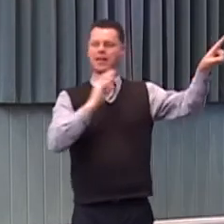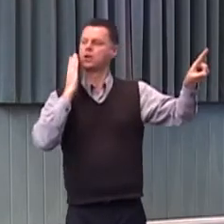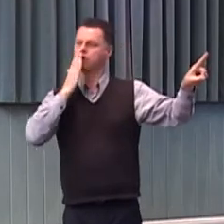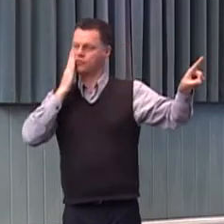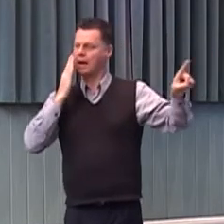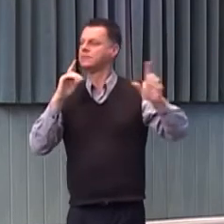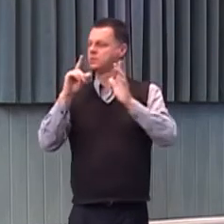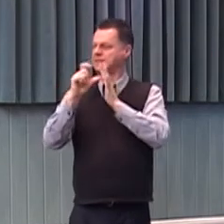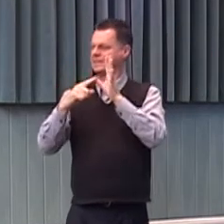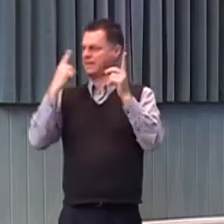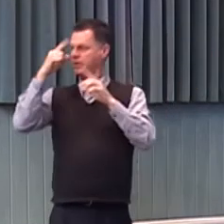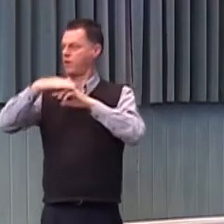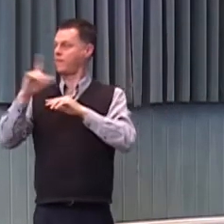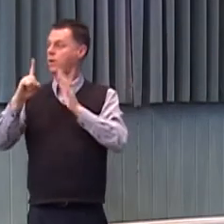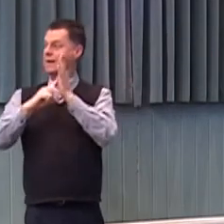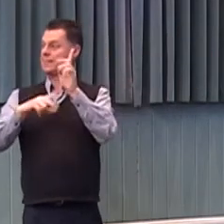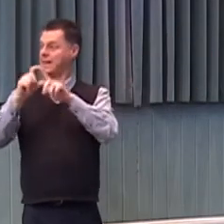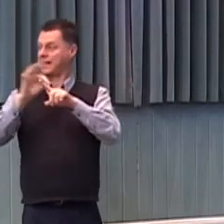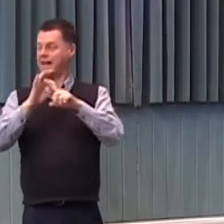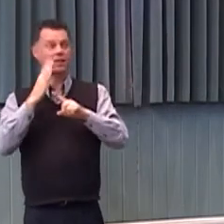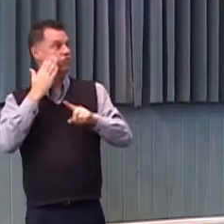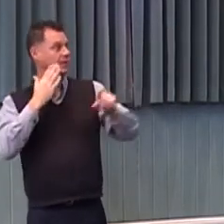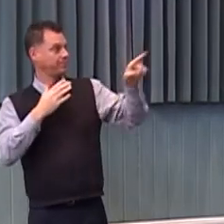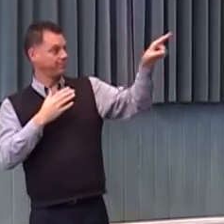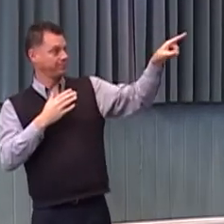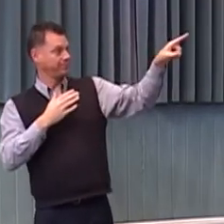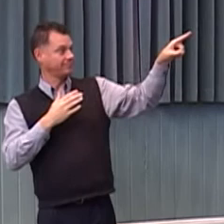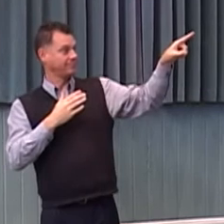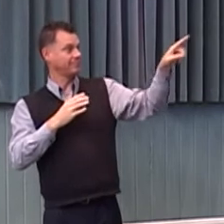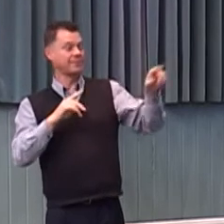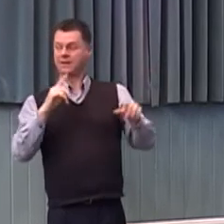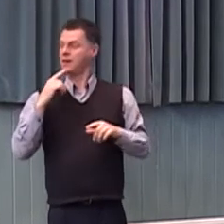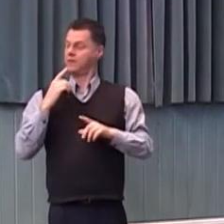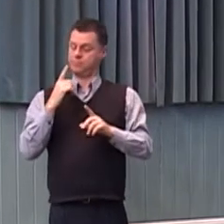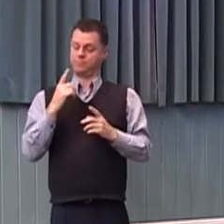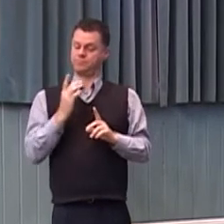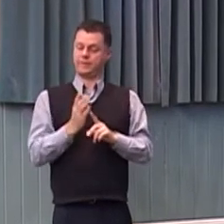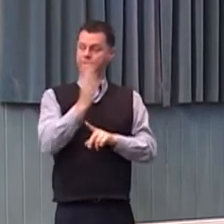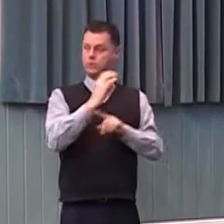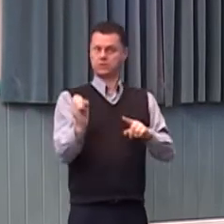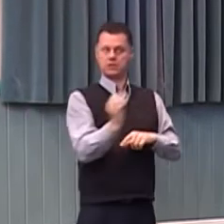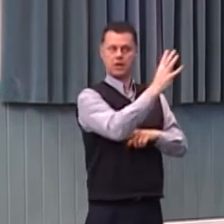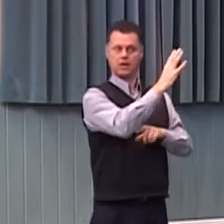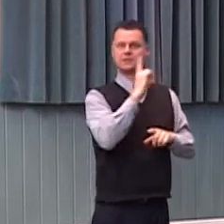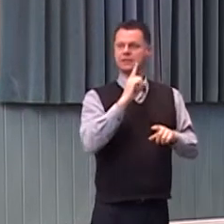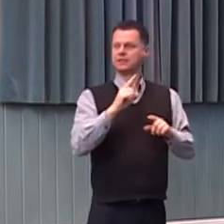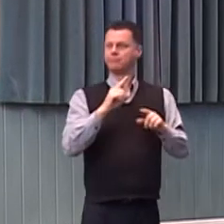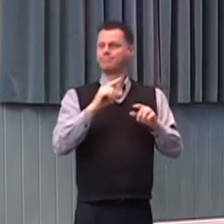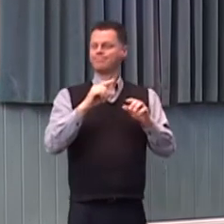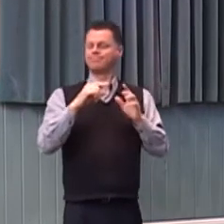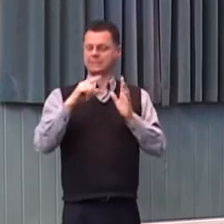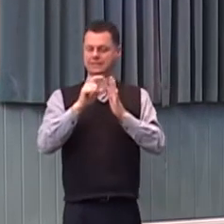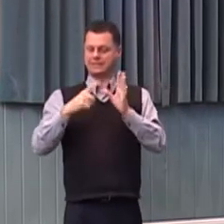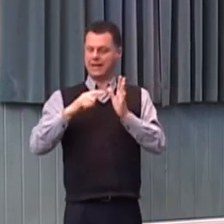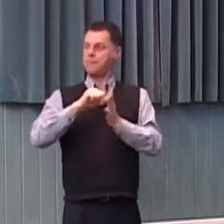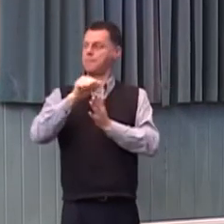So you will notice that this piece of land is actually a little bigger than the previous slide that talks about the land we acquired. So yes, we